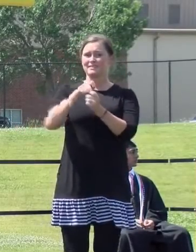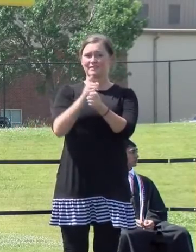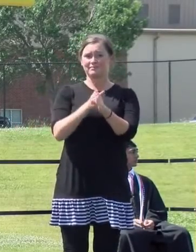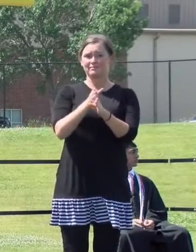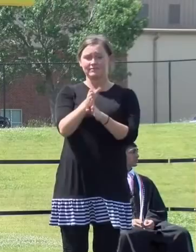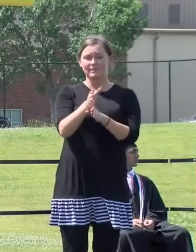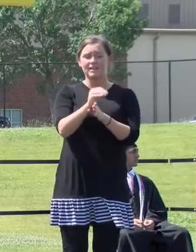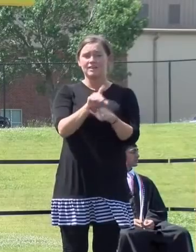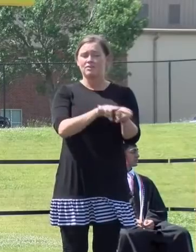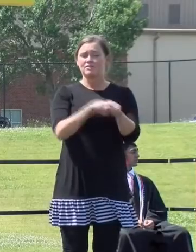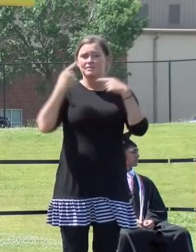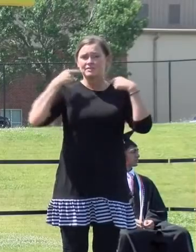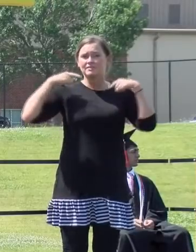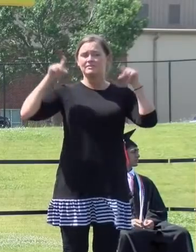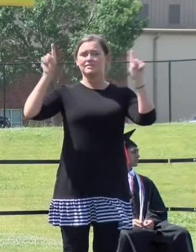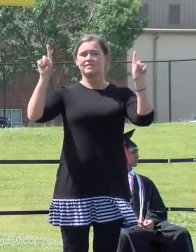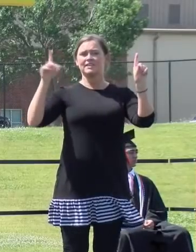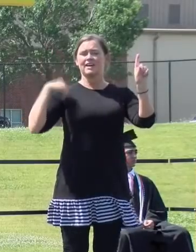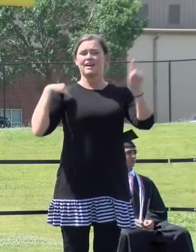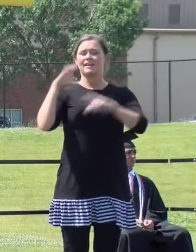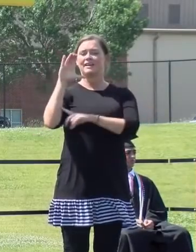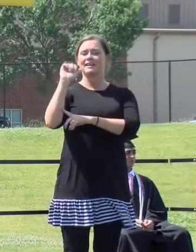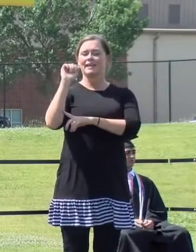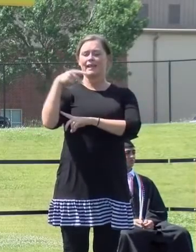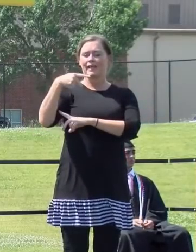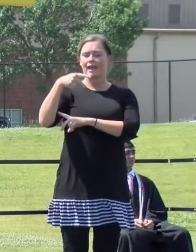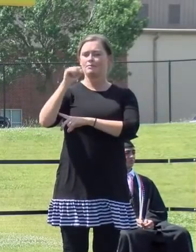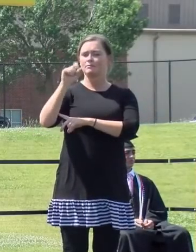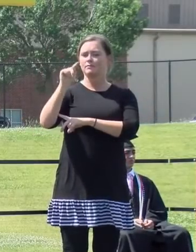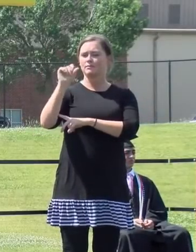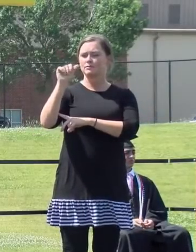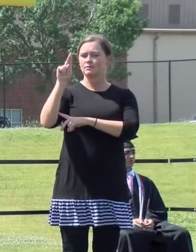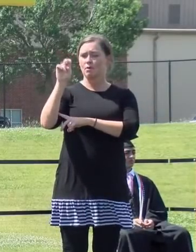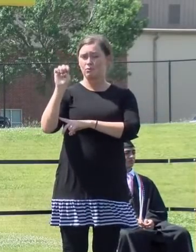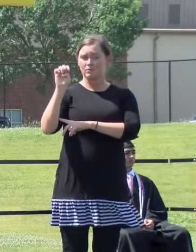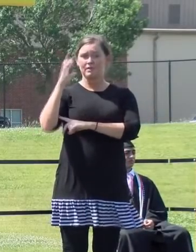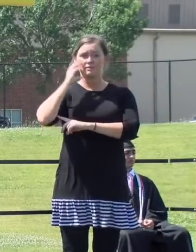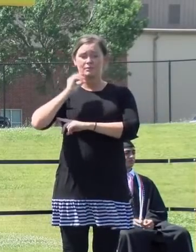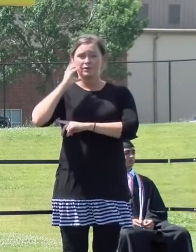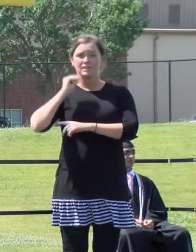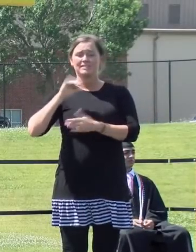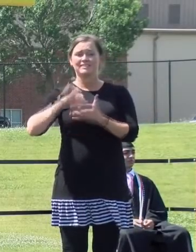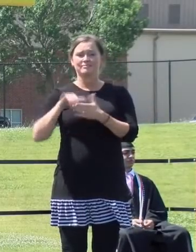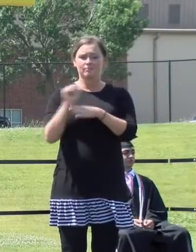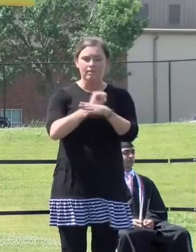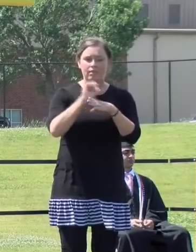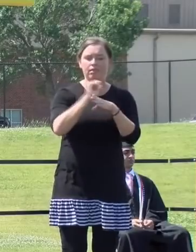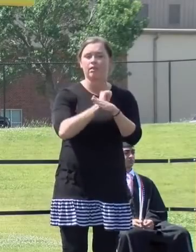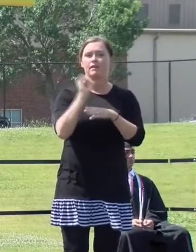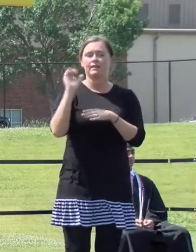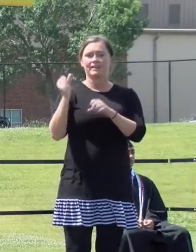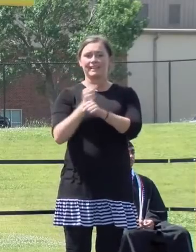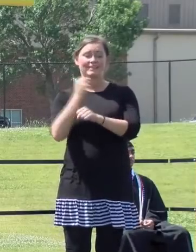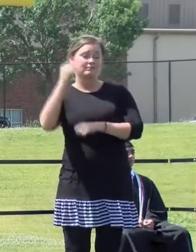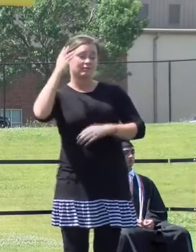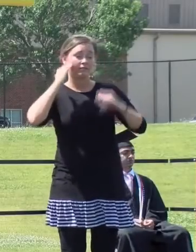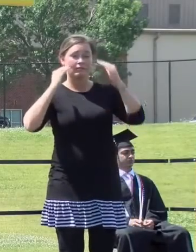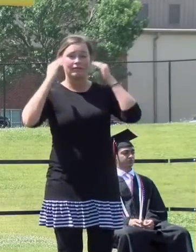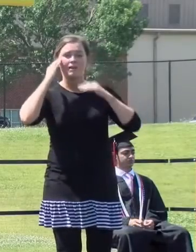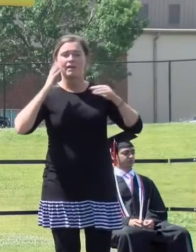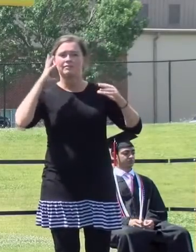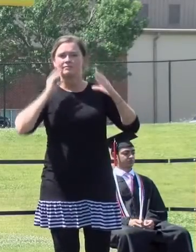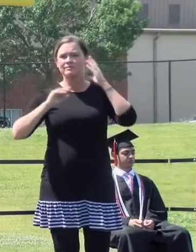and successfully completed a capstone experience which incorporated the skills and knowledge learned through their high